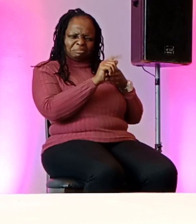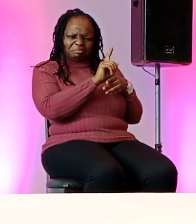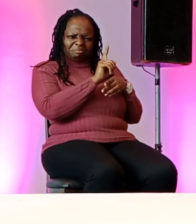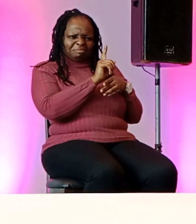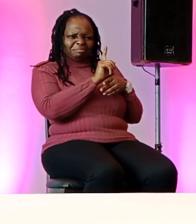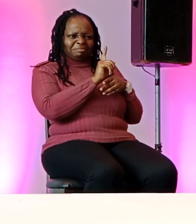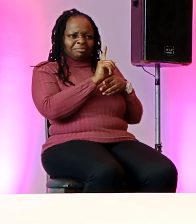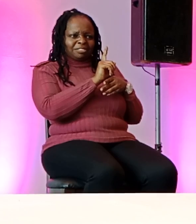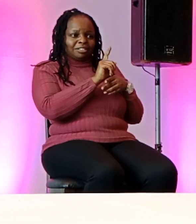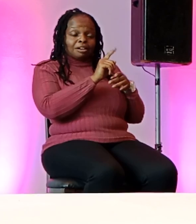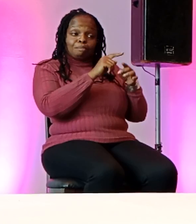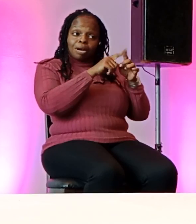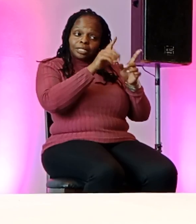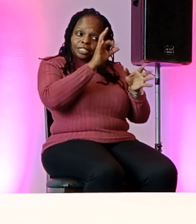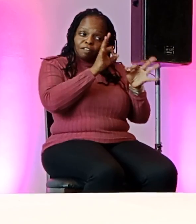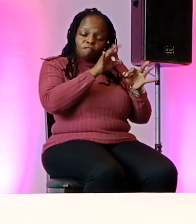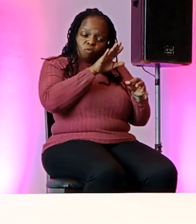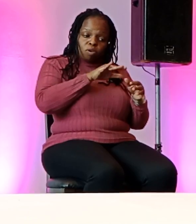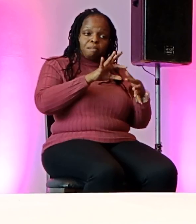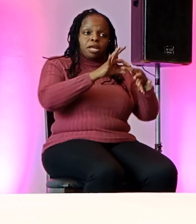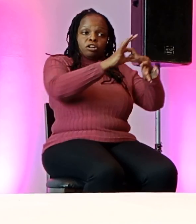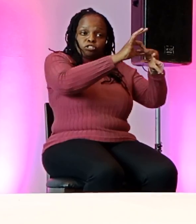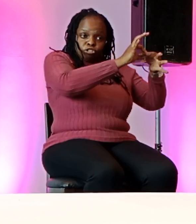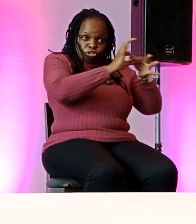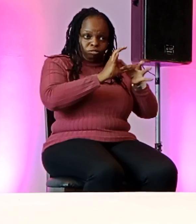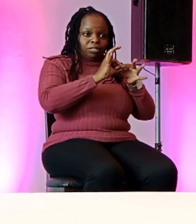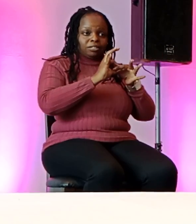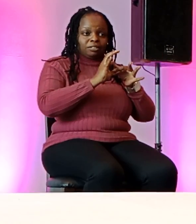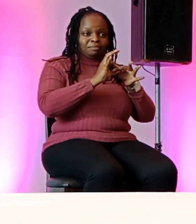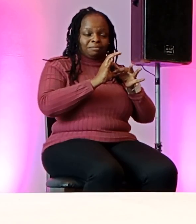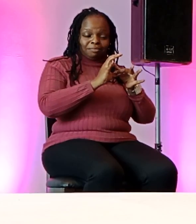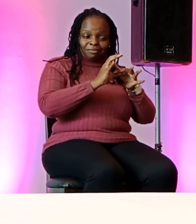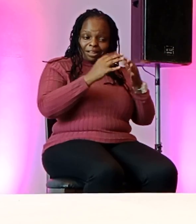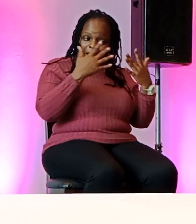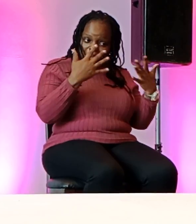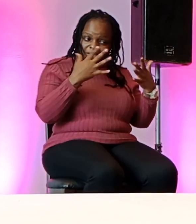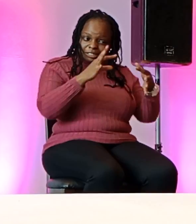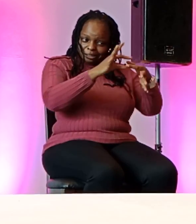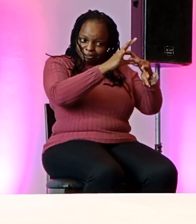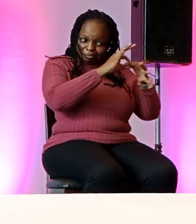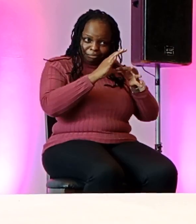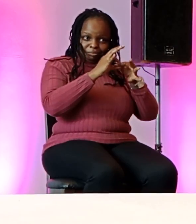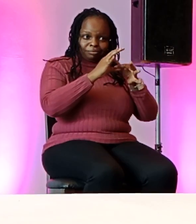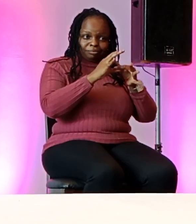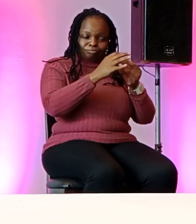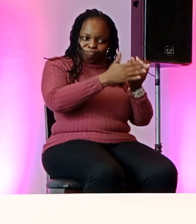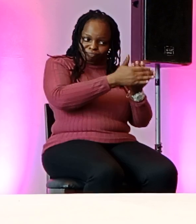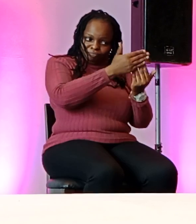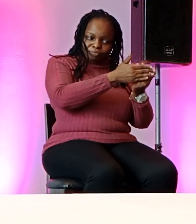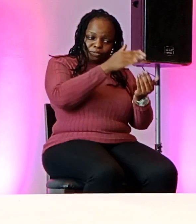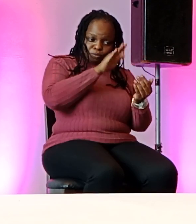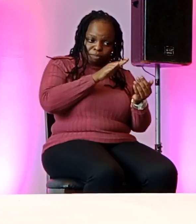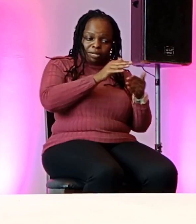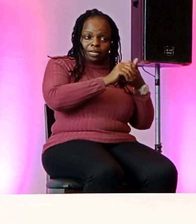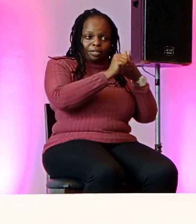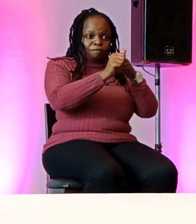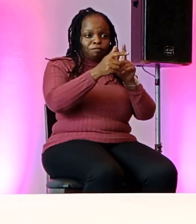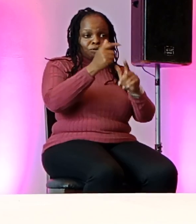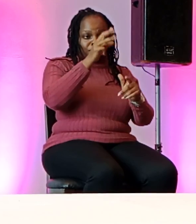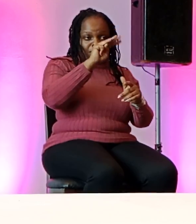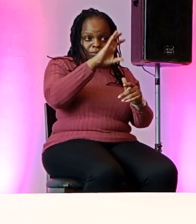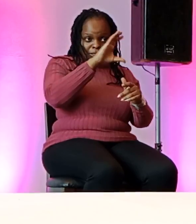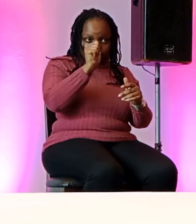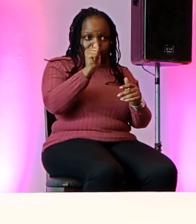What if women joined hands behind women's leadership, right from the